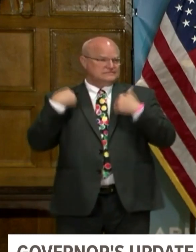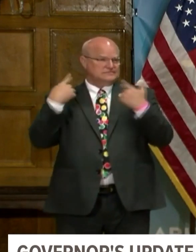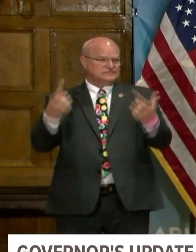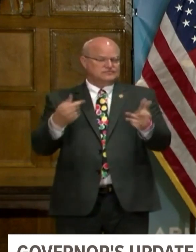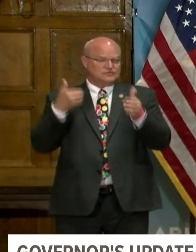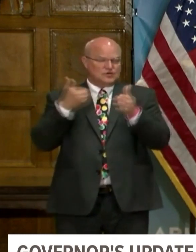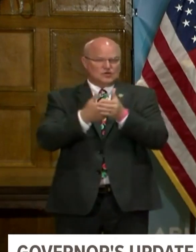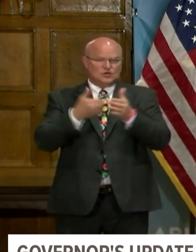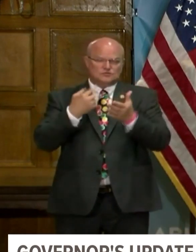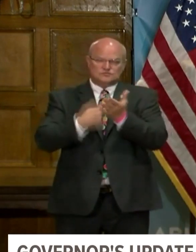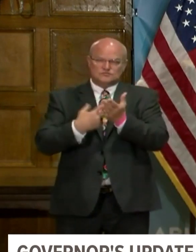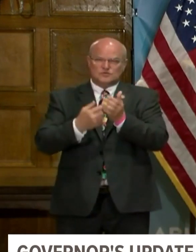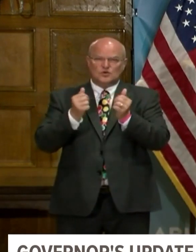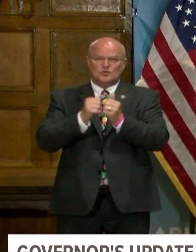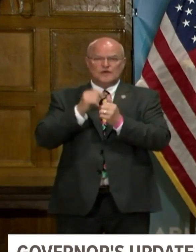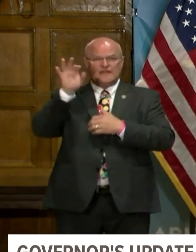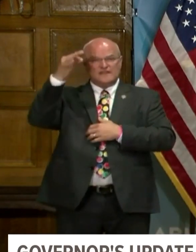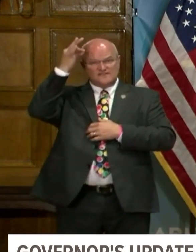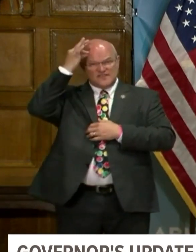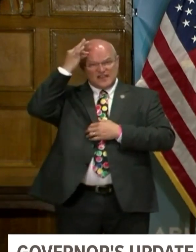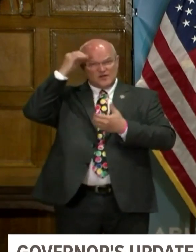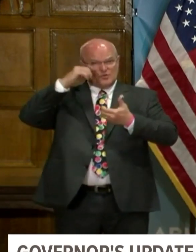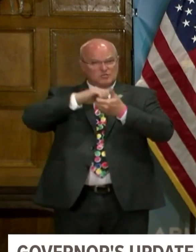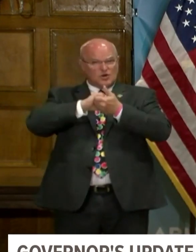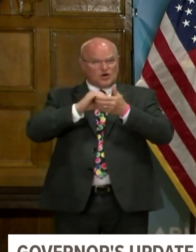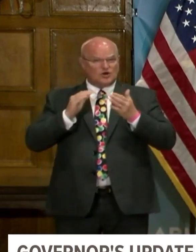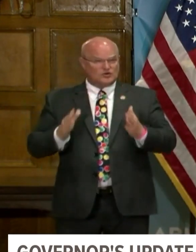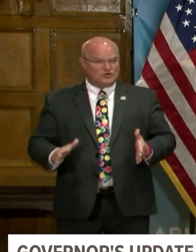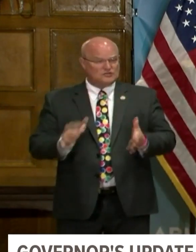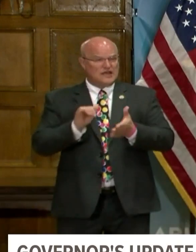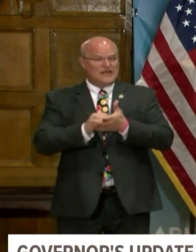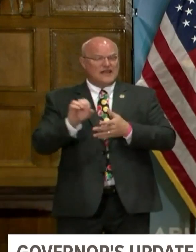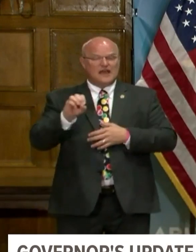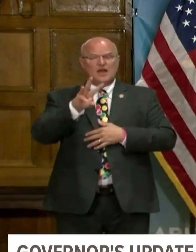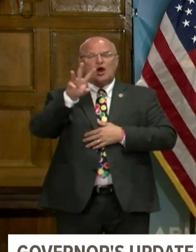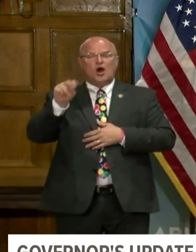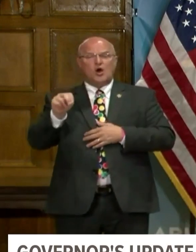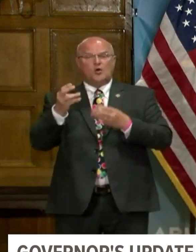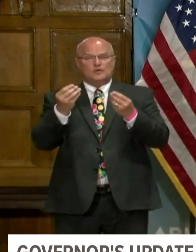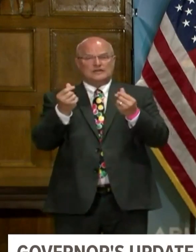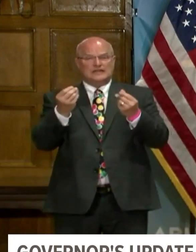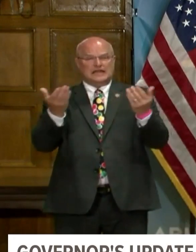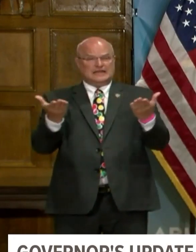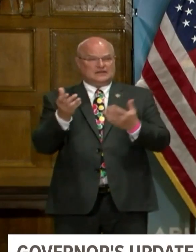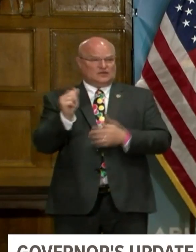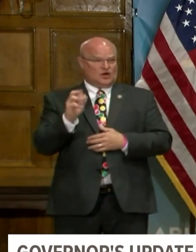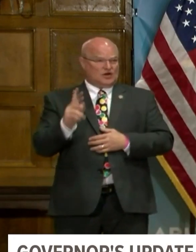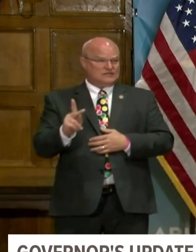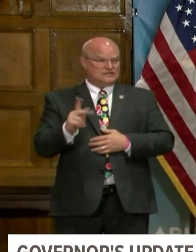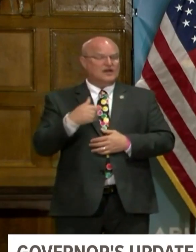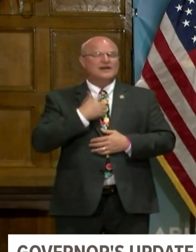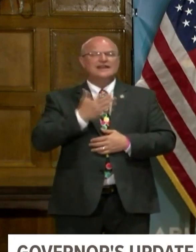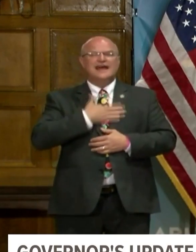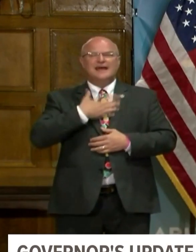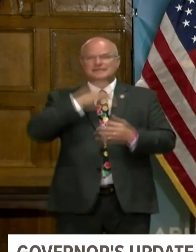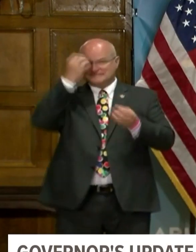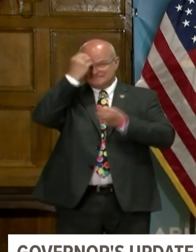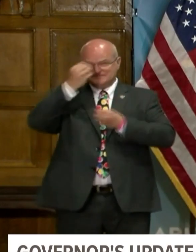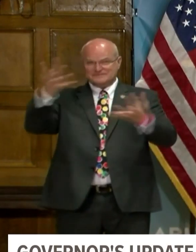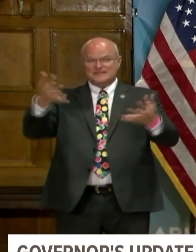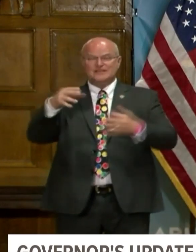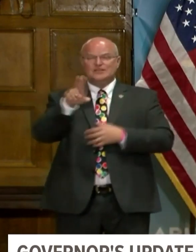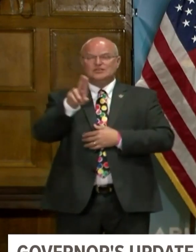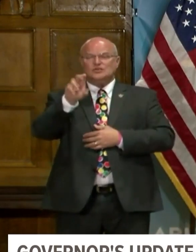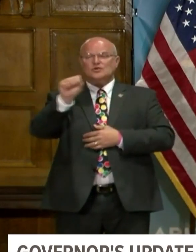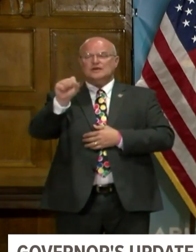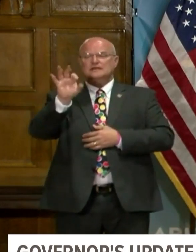in close collaboration with our federal partners that own lands in Arkansas. And I'm pleased to share that the U.S.